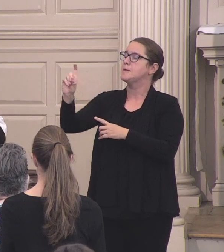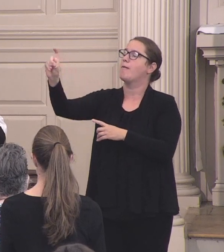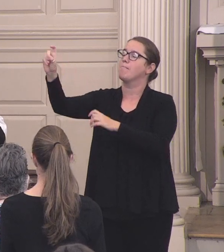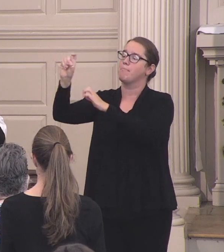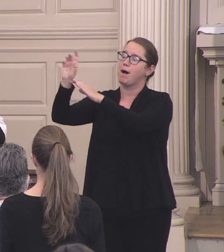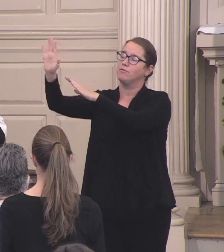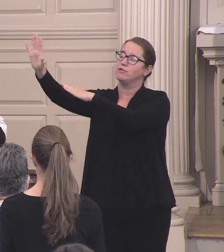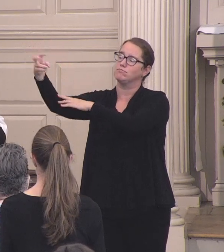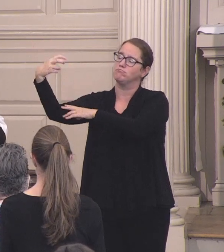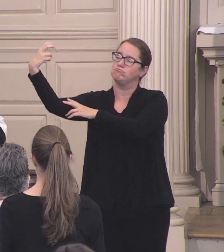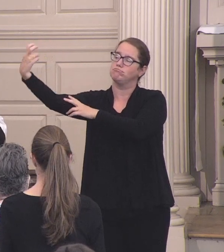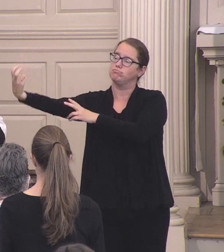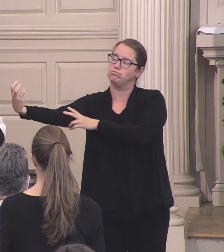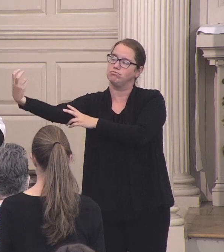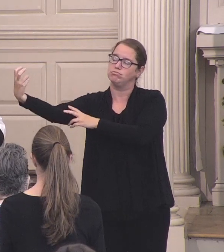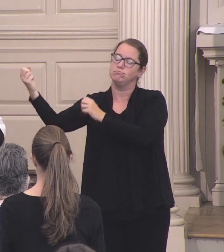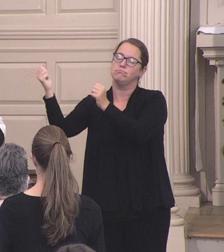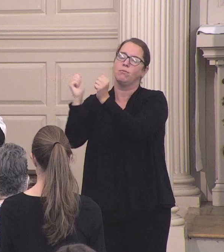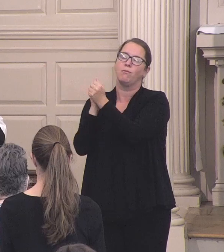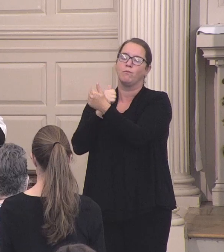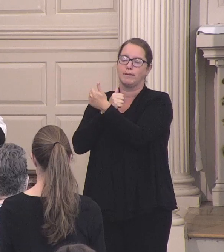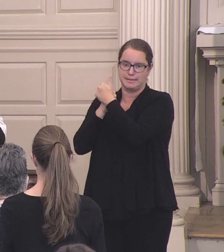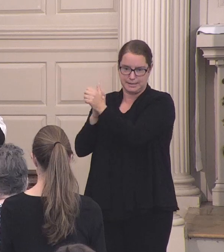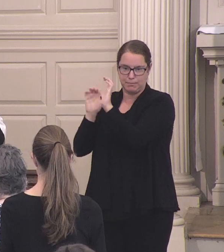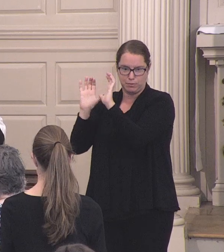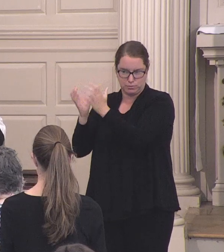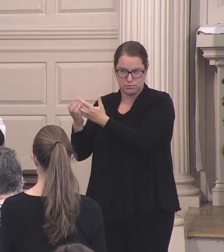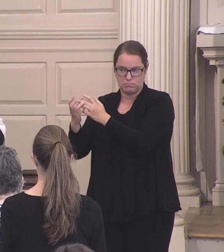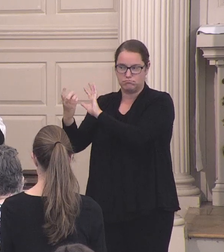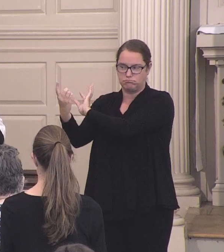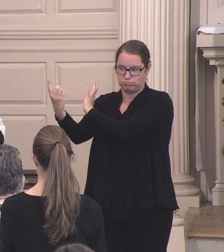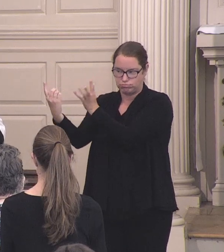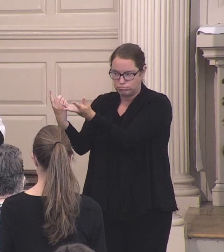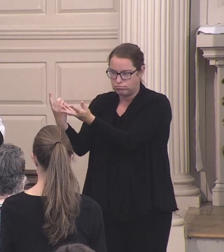and there he sat down with his disciples.